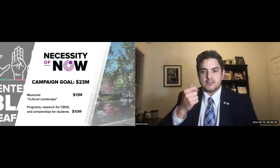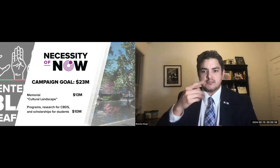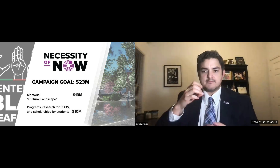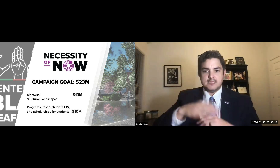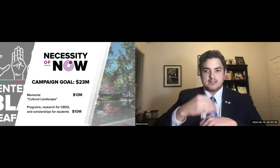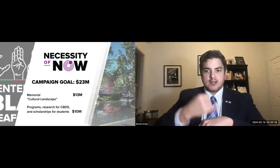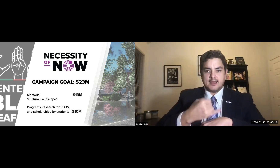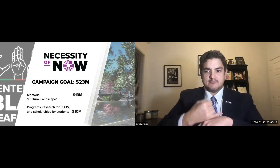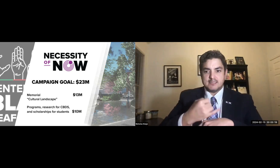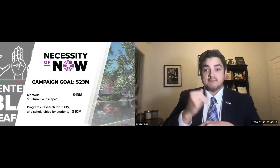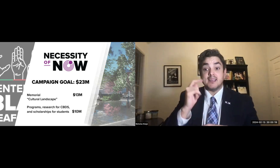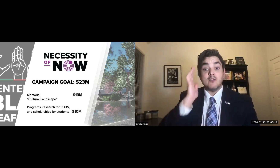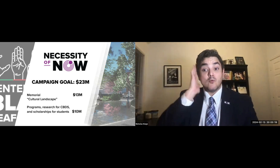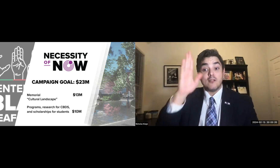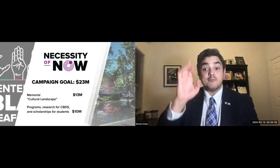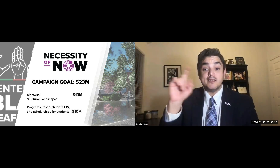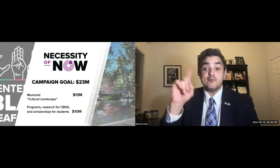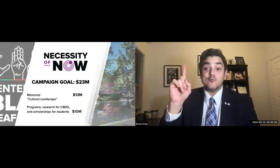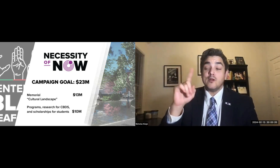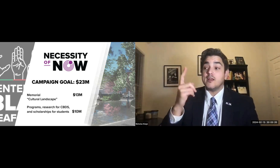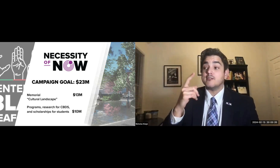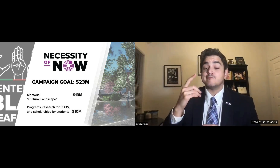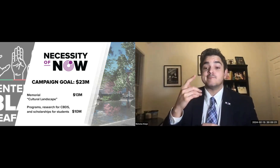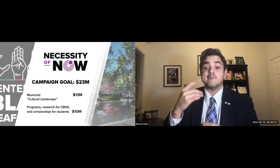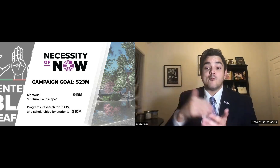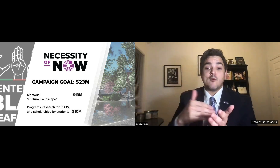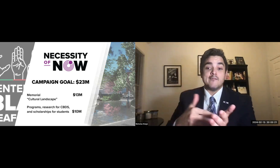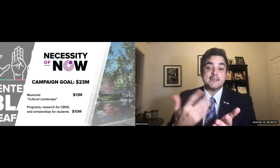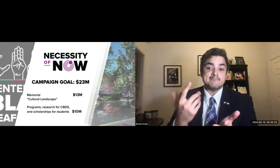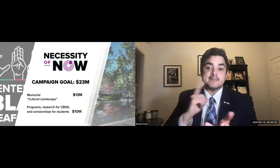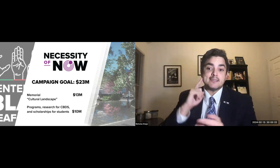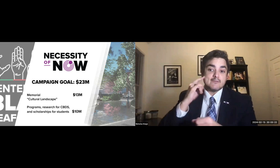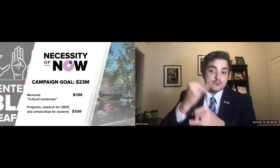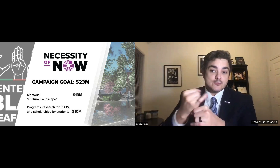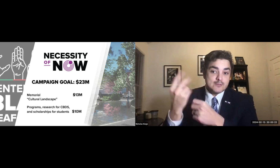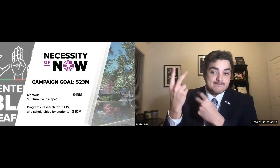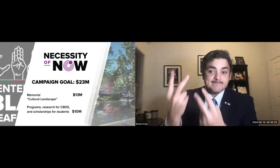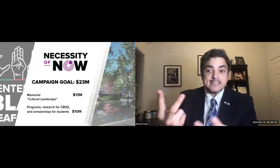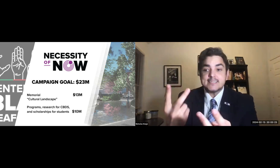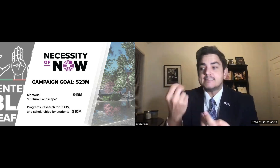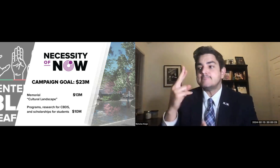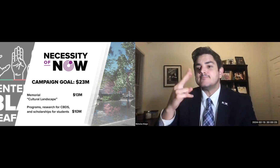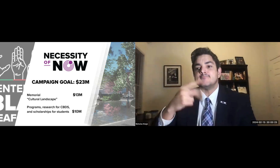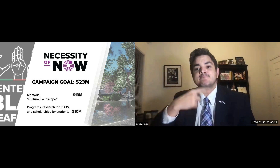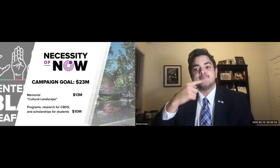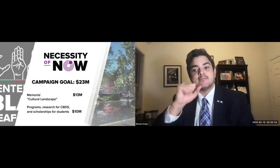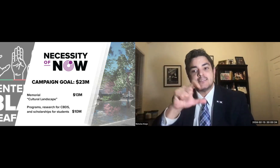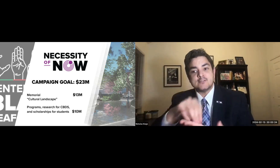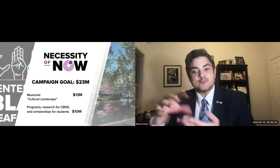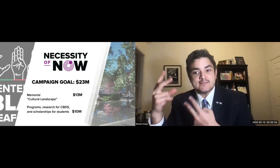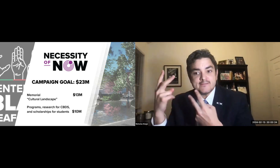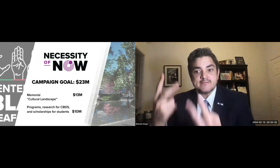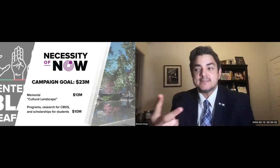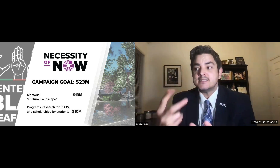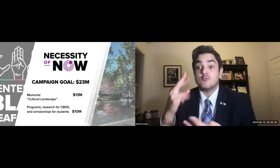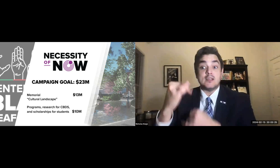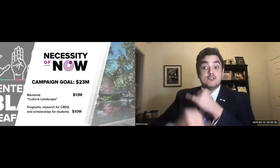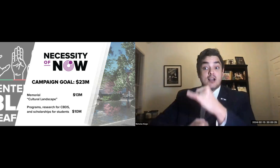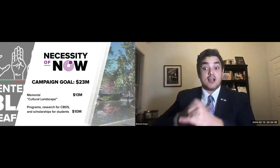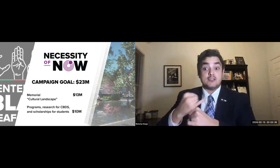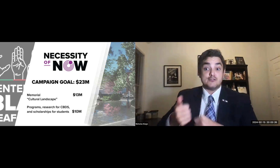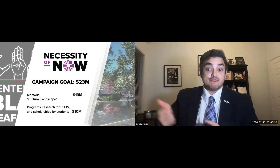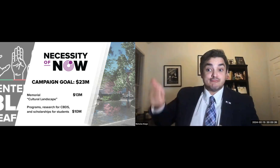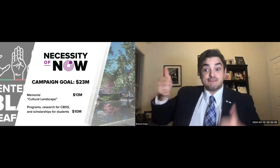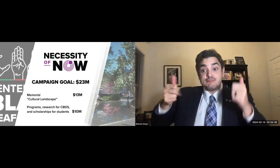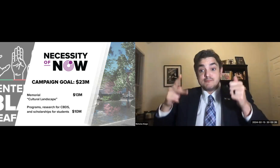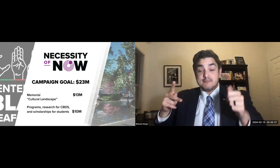other items. It's going to definitely be beautiful, beautiful. So often when you visit a school for the